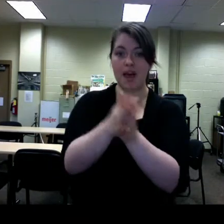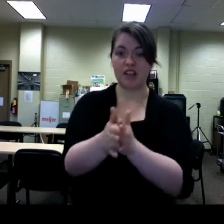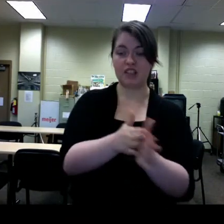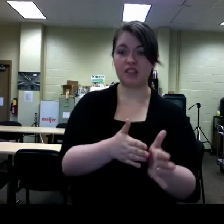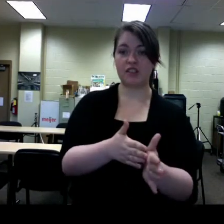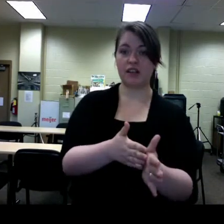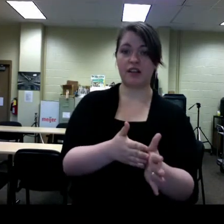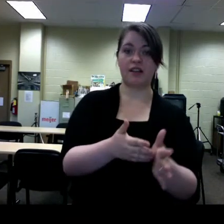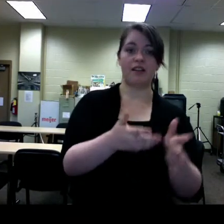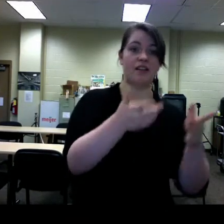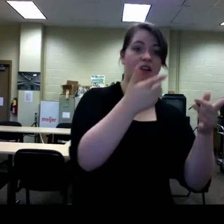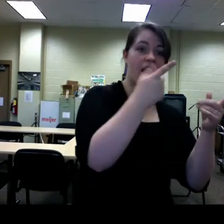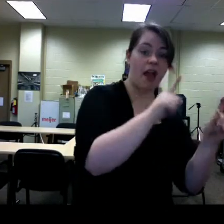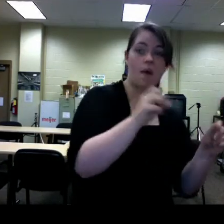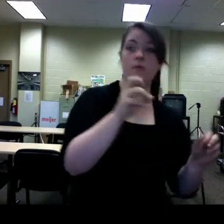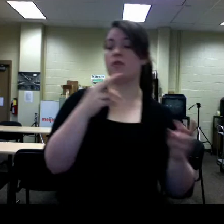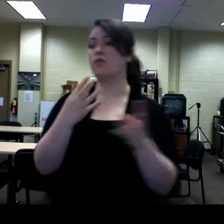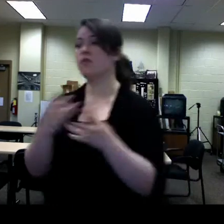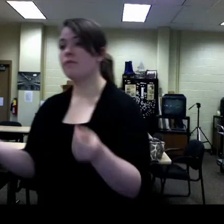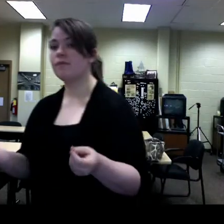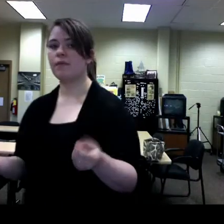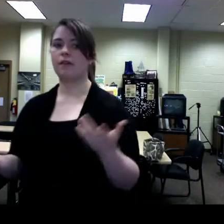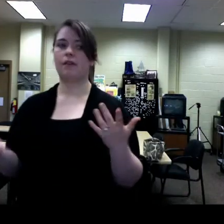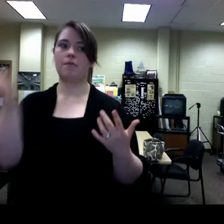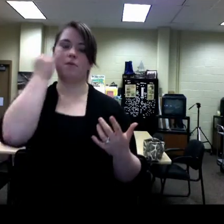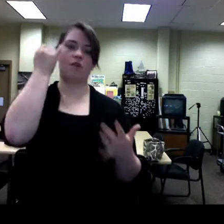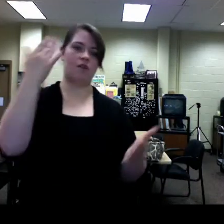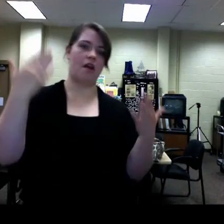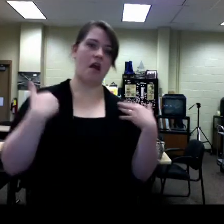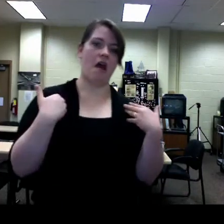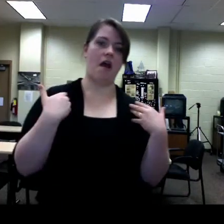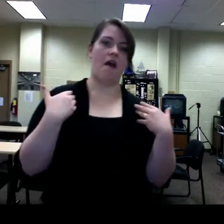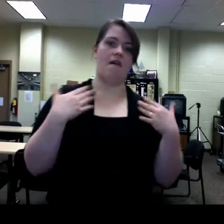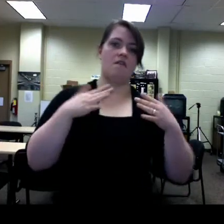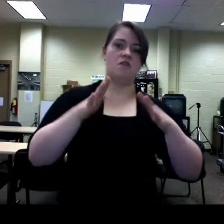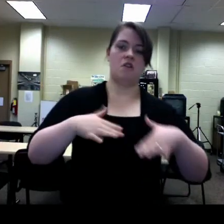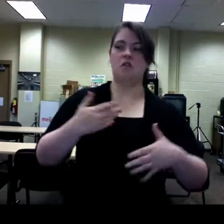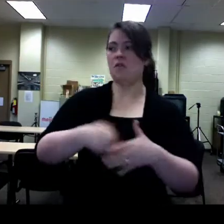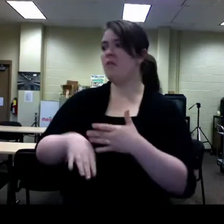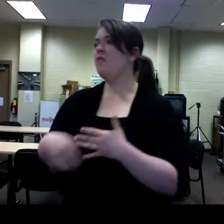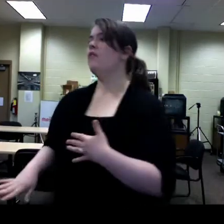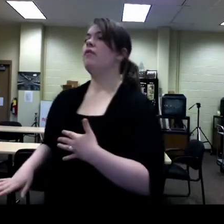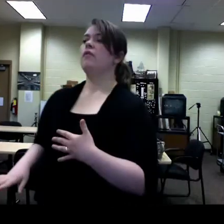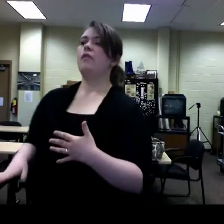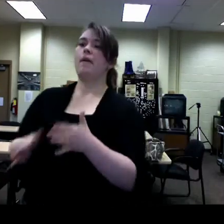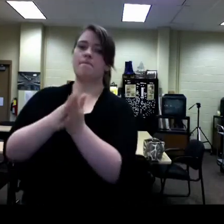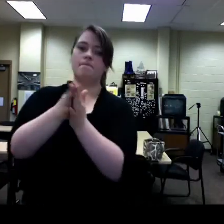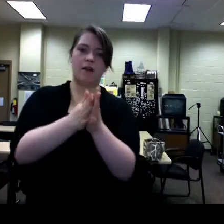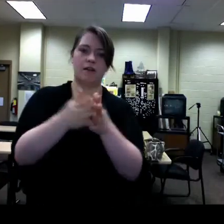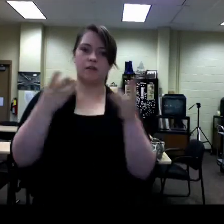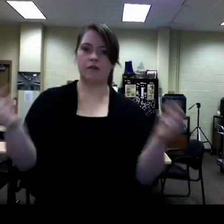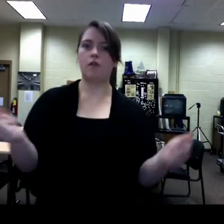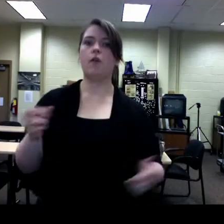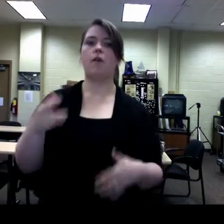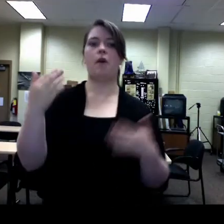You have children, passion drops. You have a lot of stress at school or work, passion can drop.